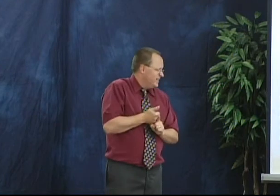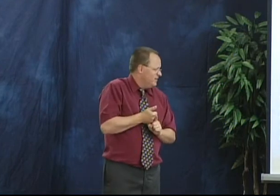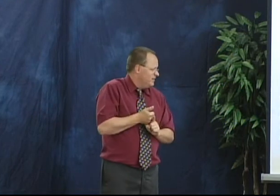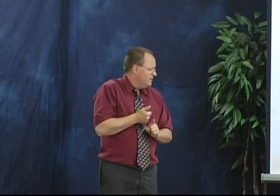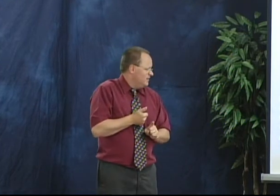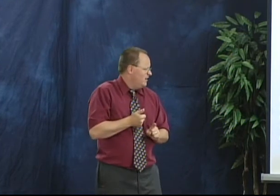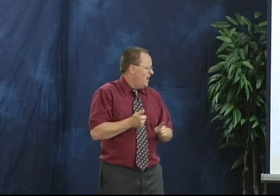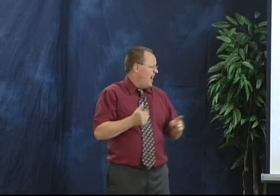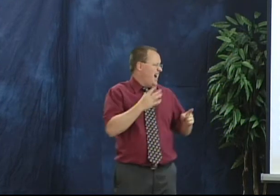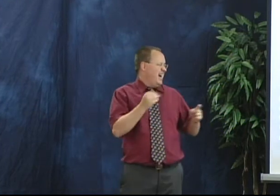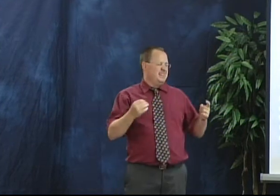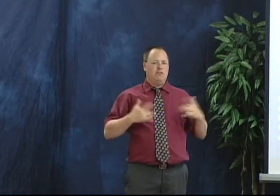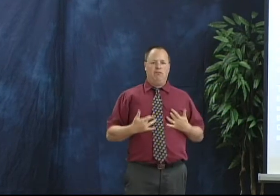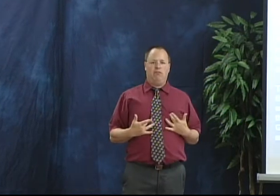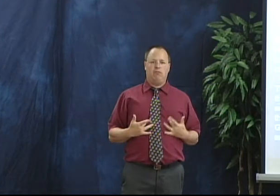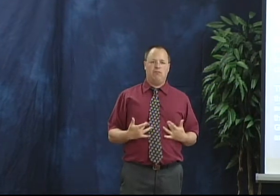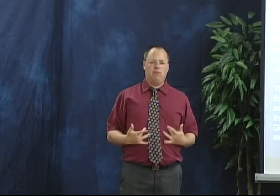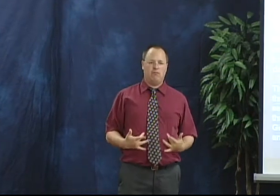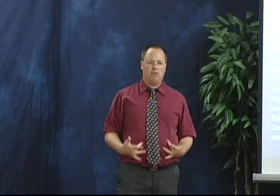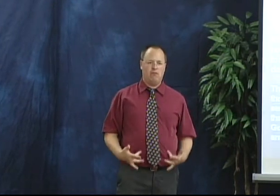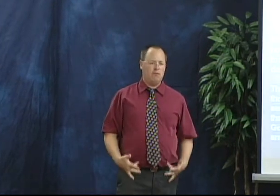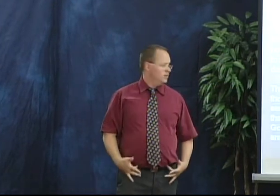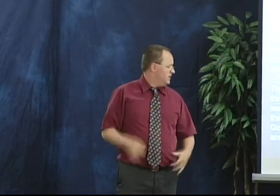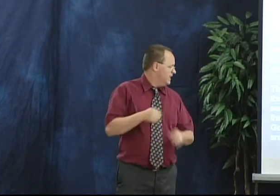themselves, despair in themselves,